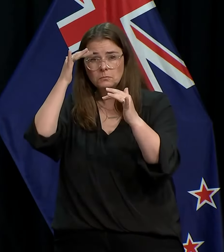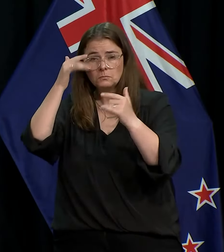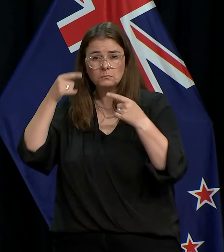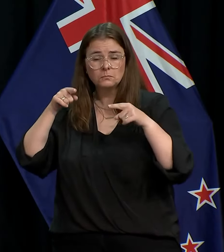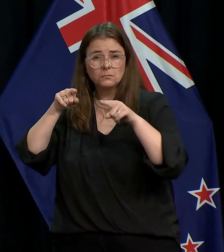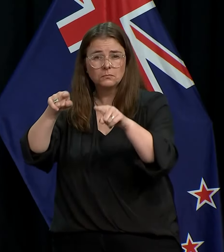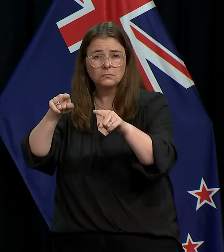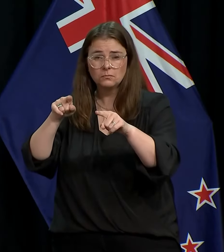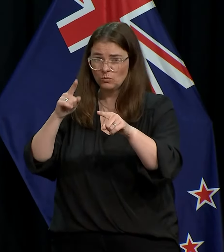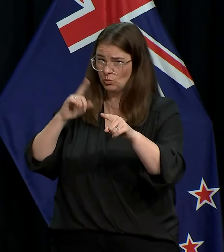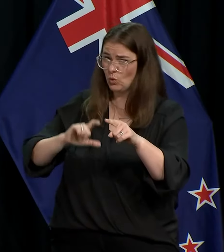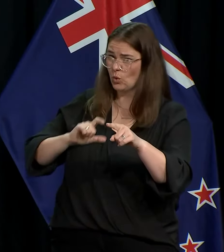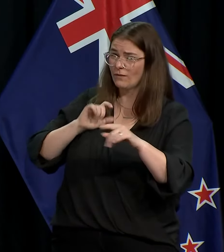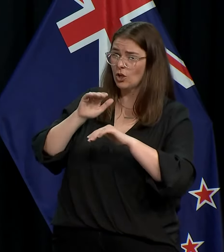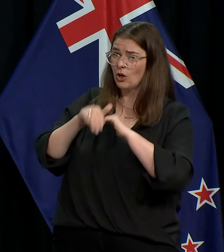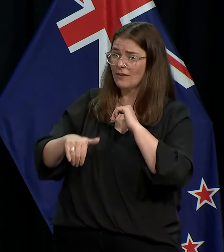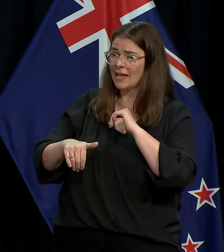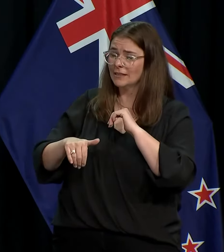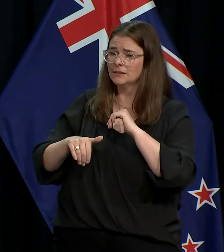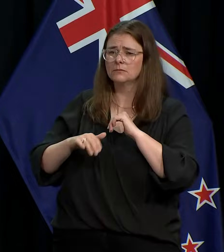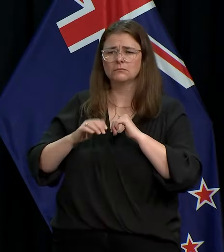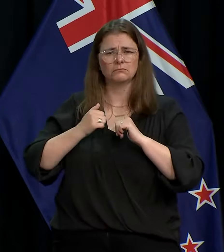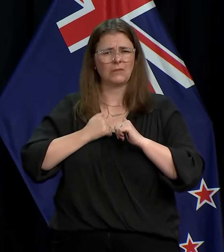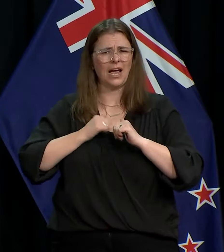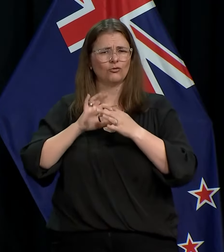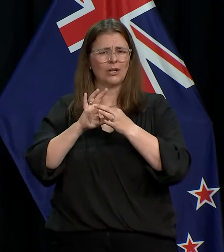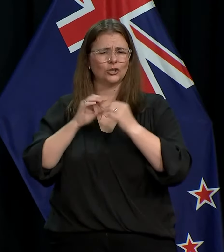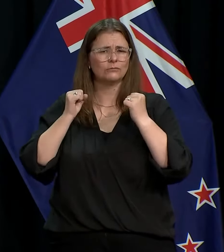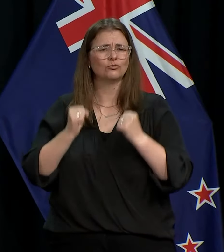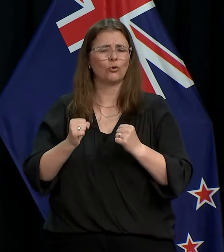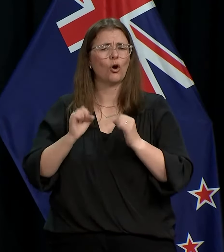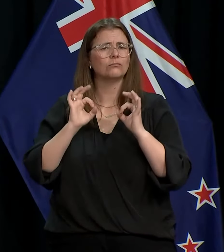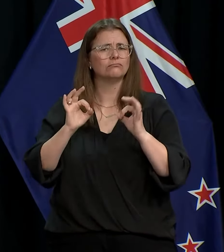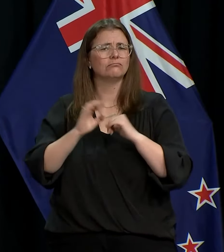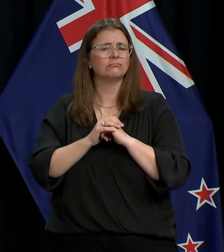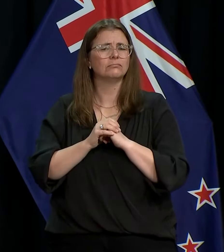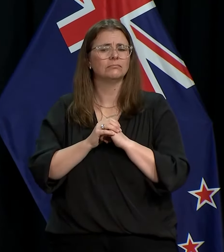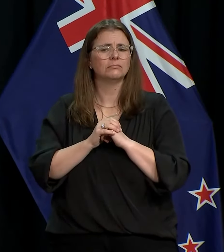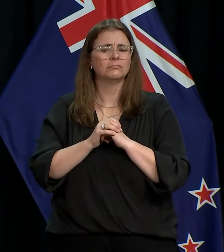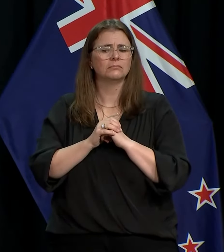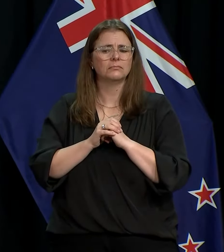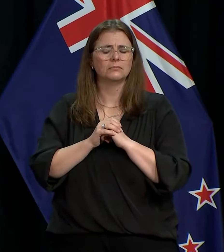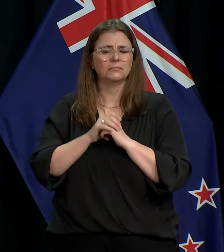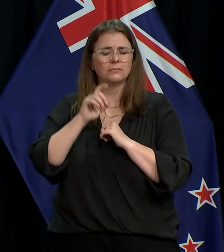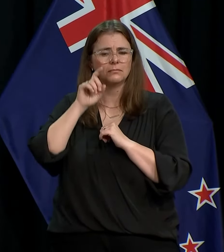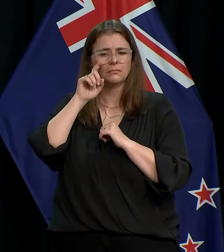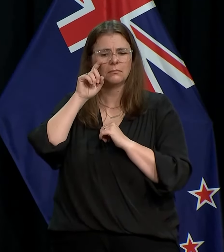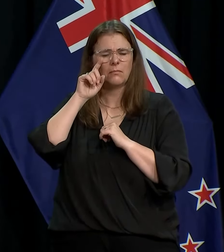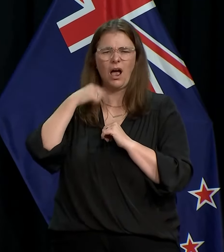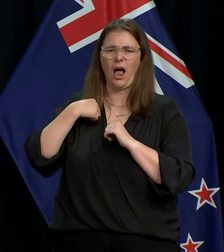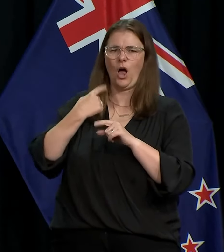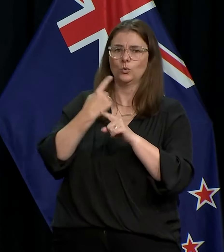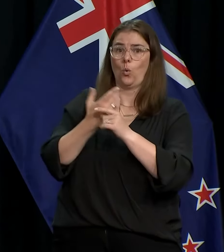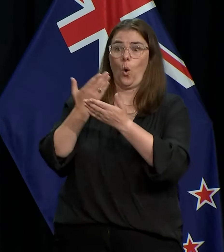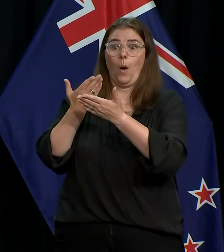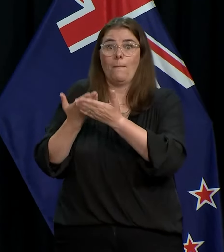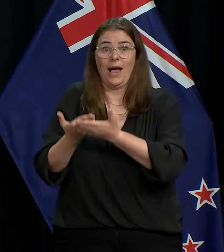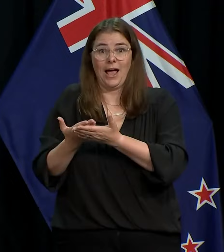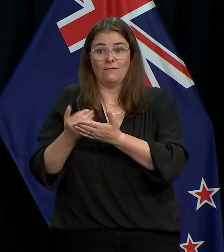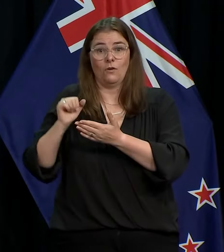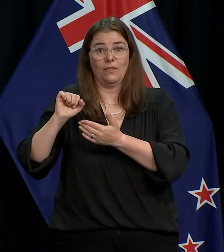issues like possible Chinese? Our relationships are very, very strong. I would never speak on behalf